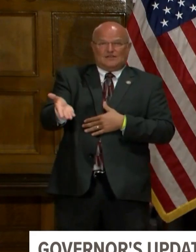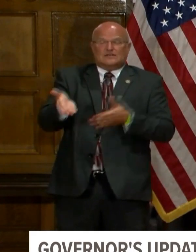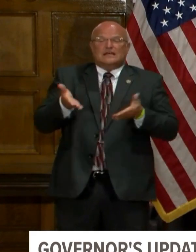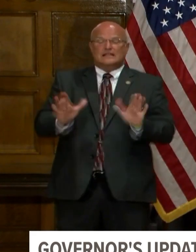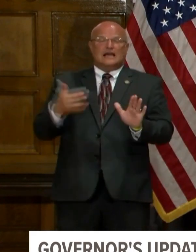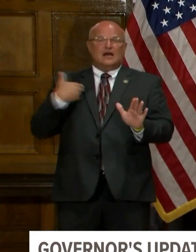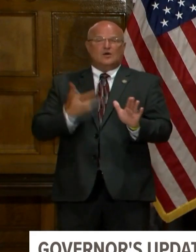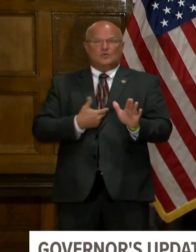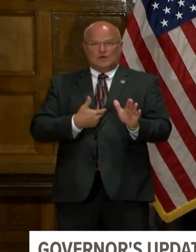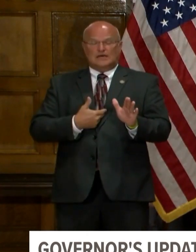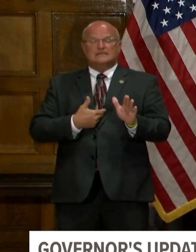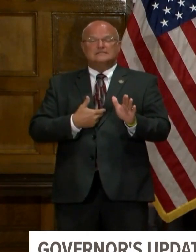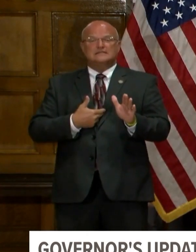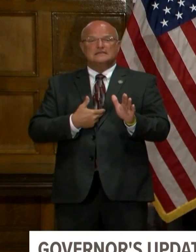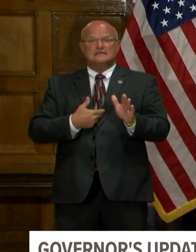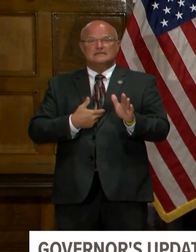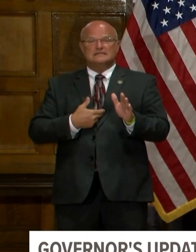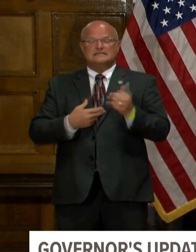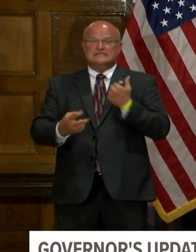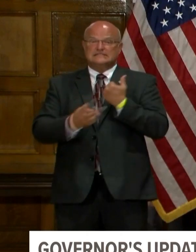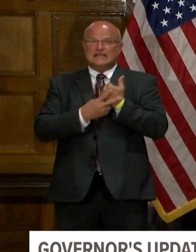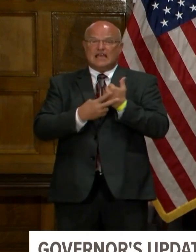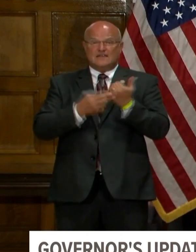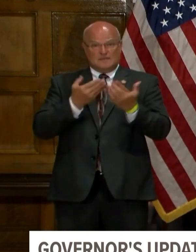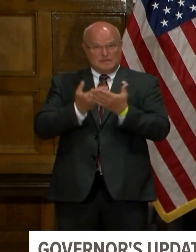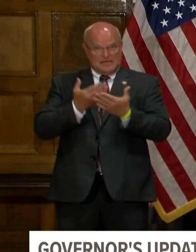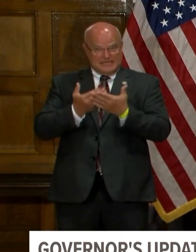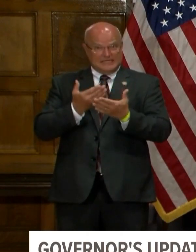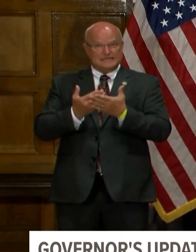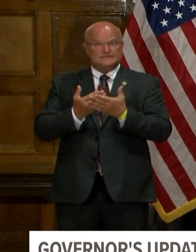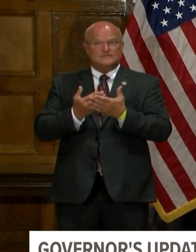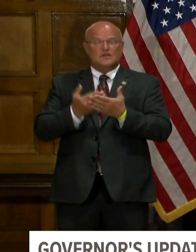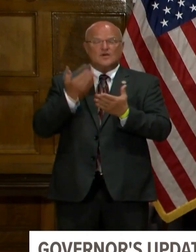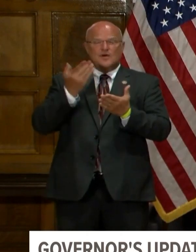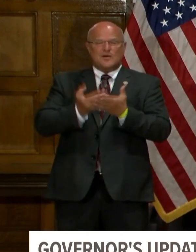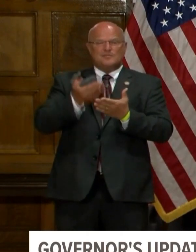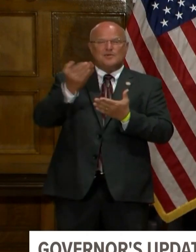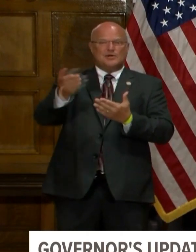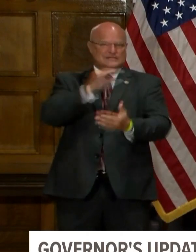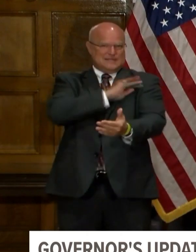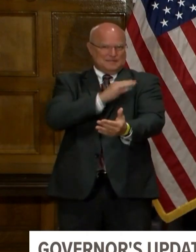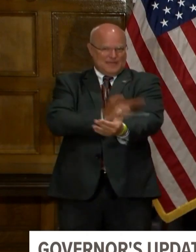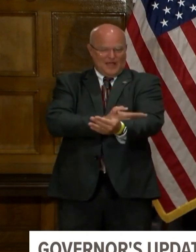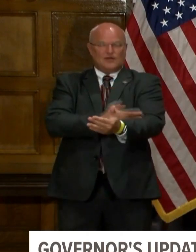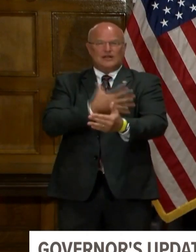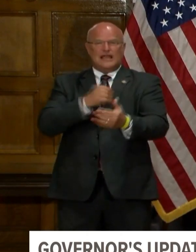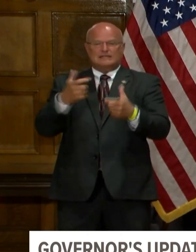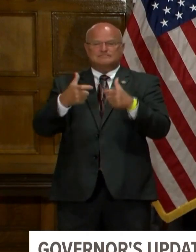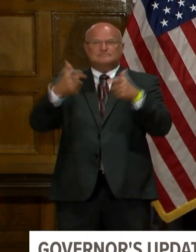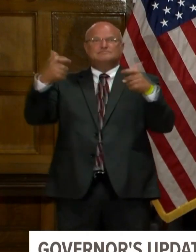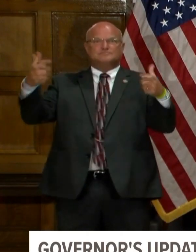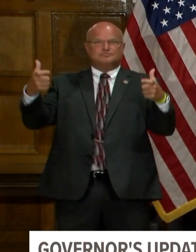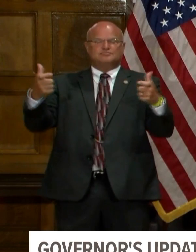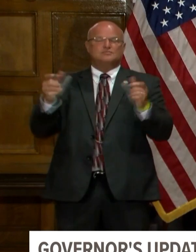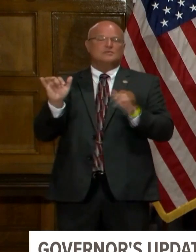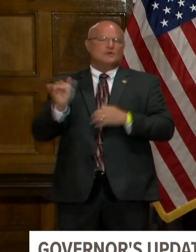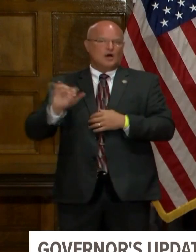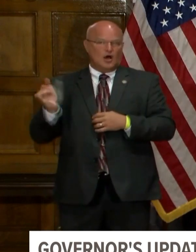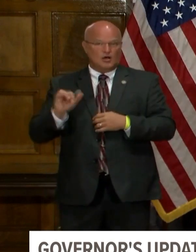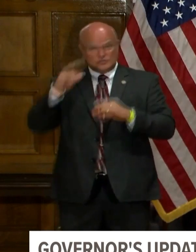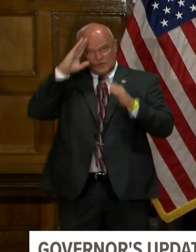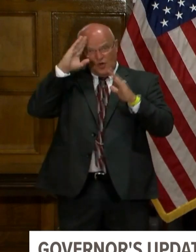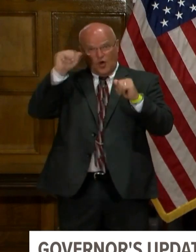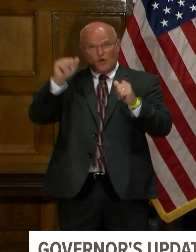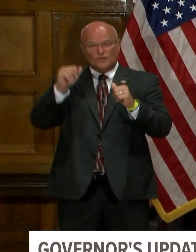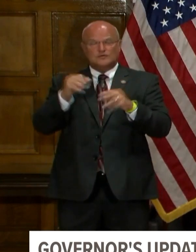allow us to save a significant amount of money on the purchasing in a larger volume, but also